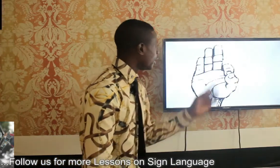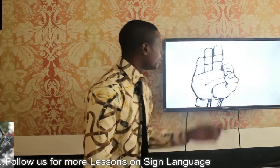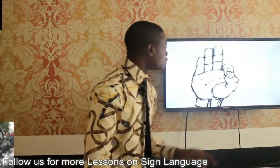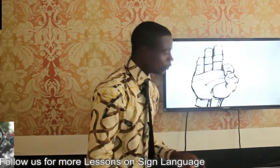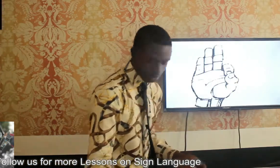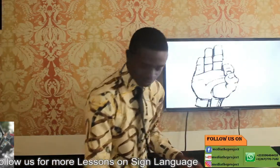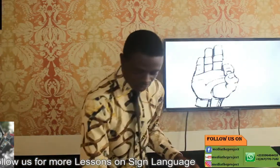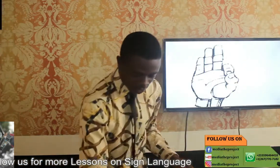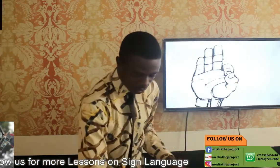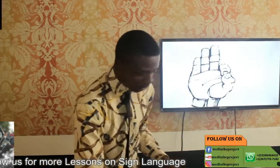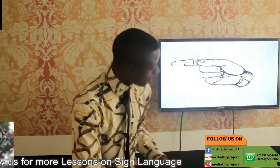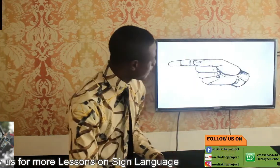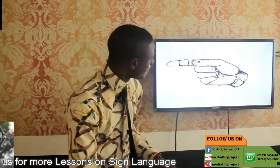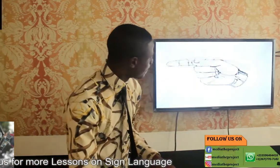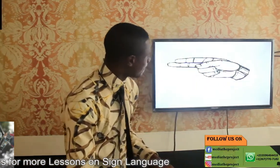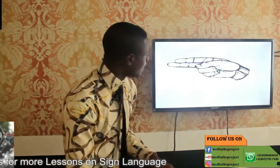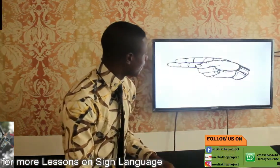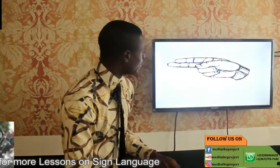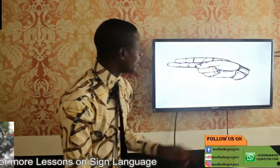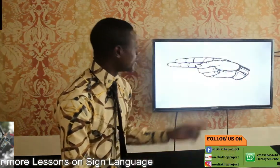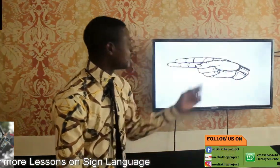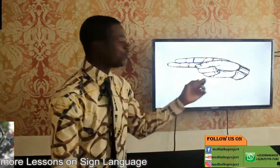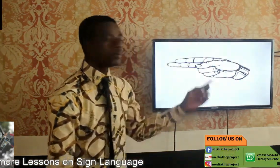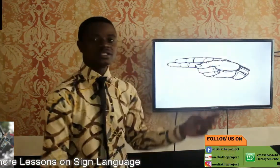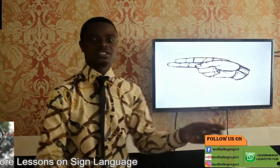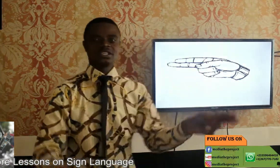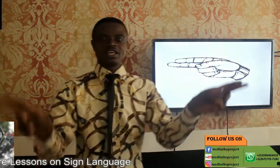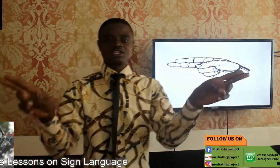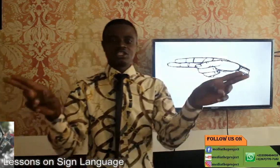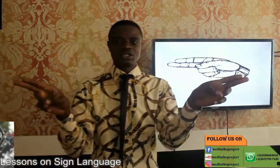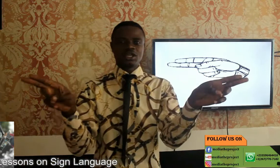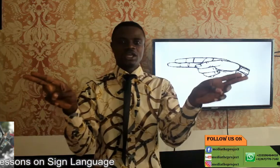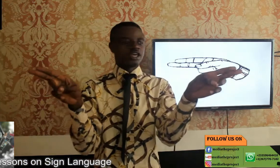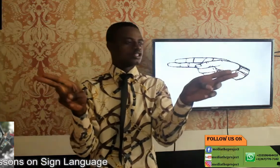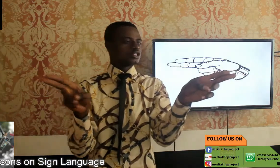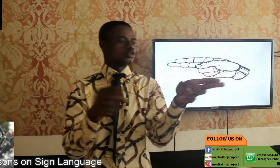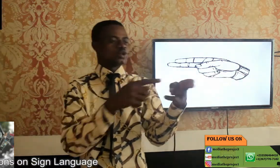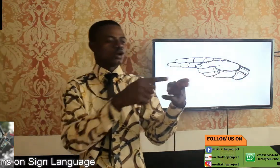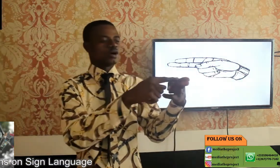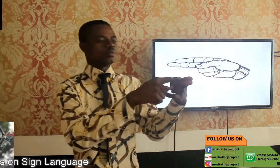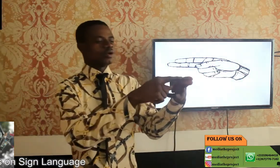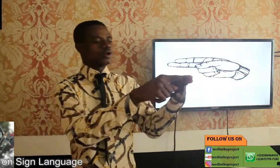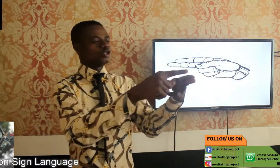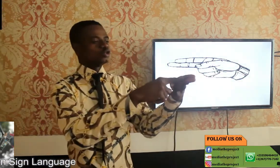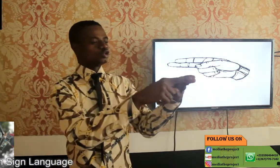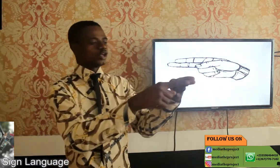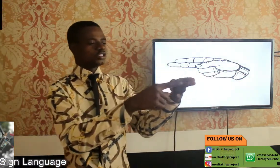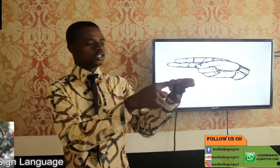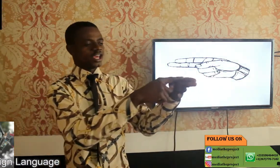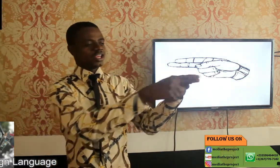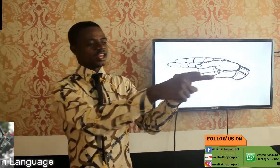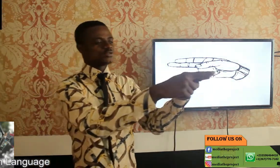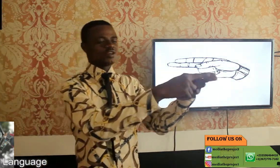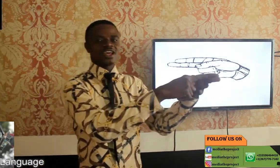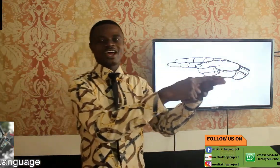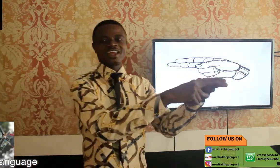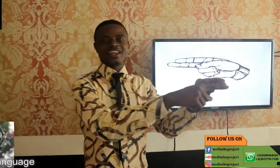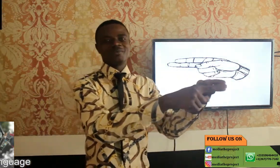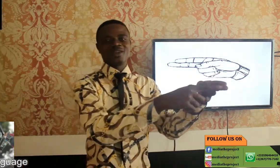The next word is. The next alphabet is H. H. You straighten the index finger and then the